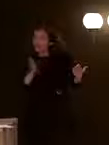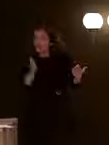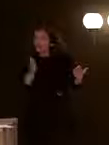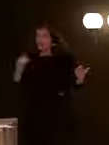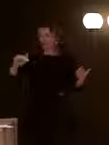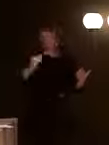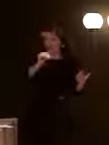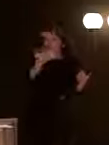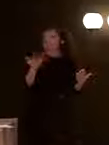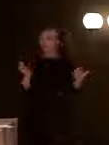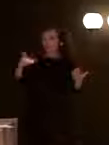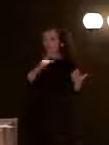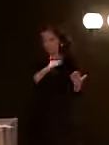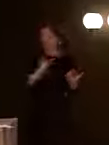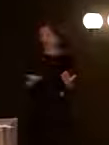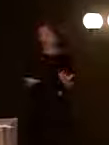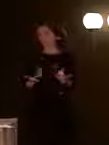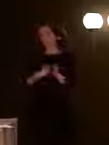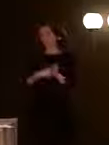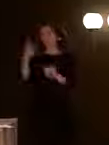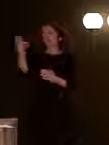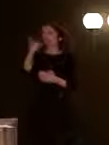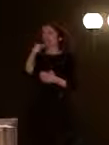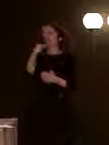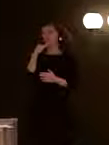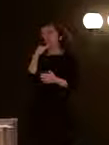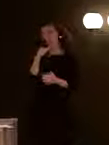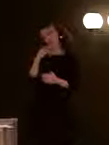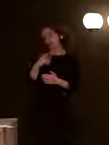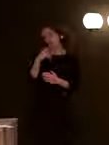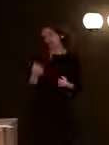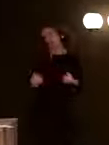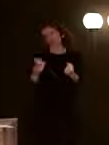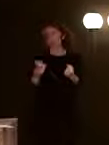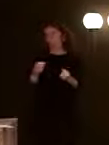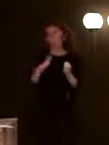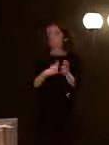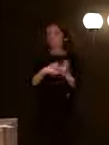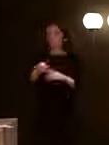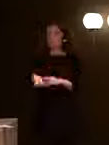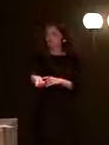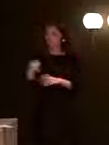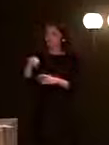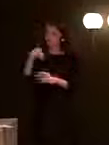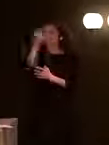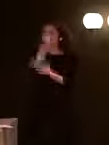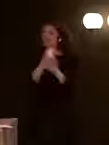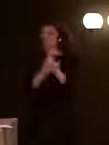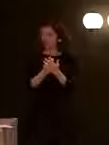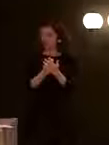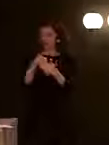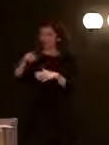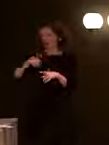This is an example of an art activity. This is an artist called Jerry Welsman, and